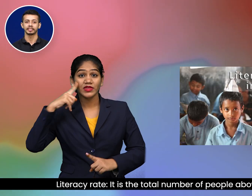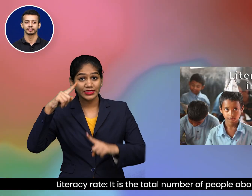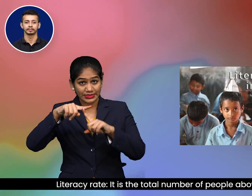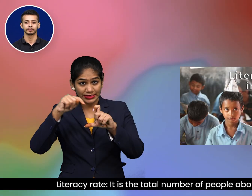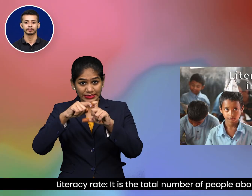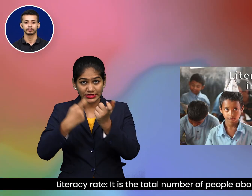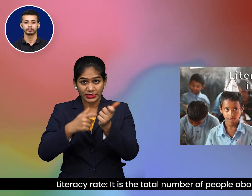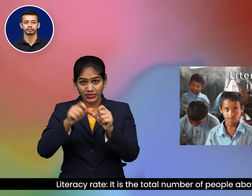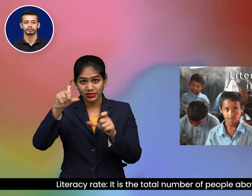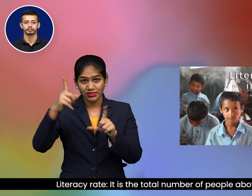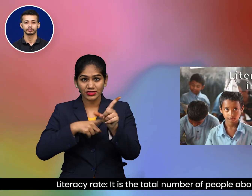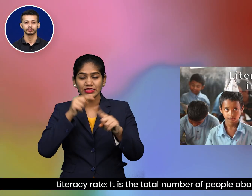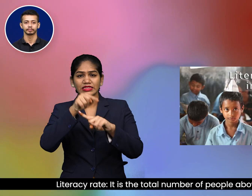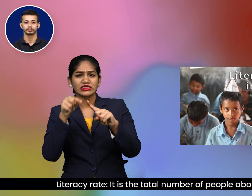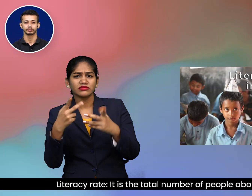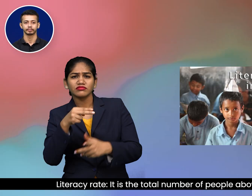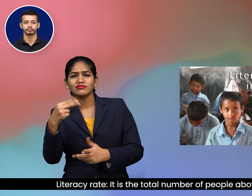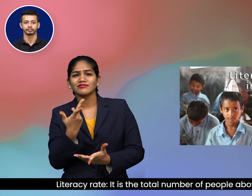Literacy rate.